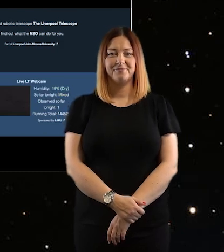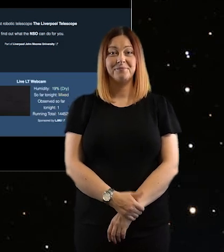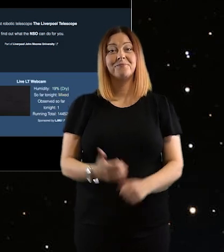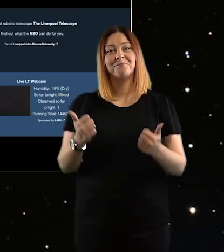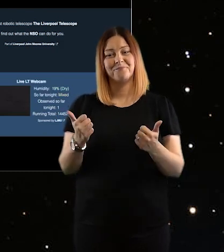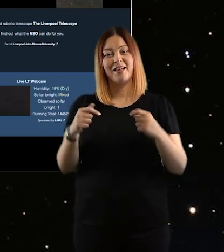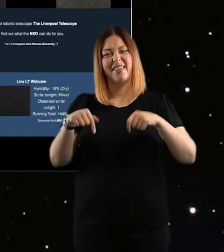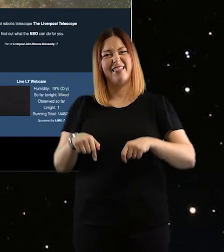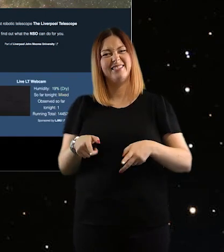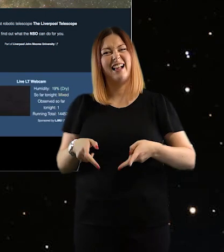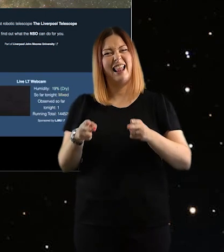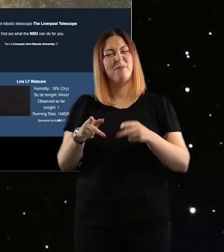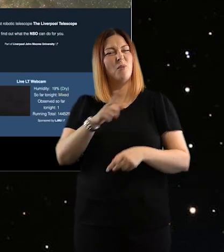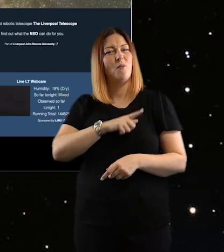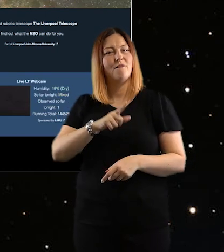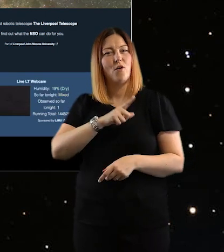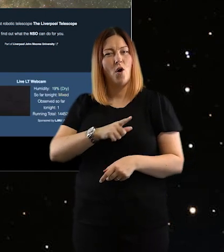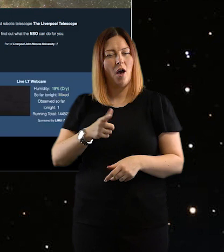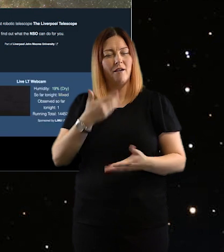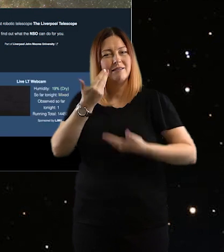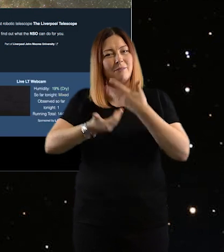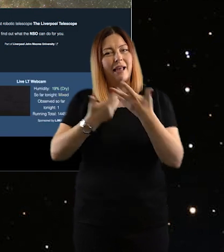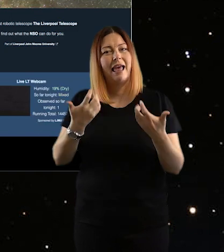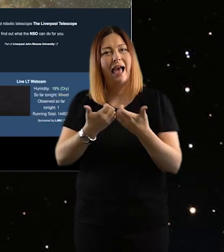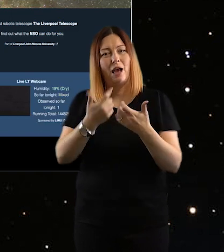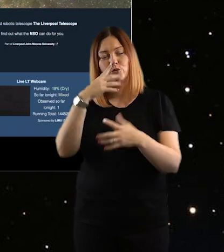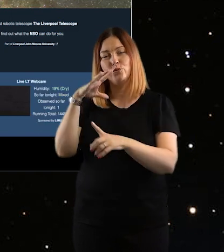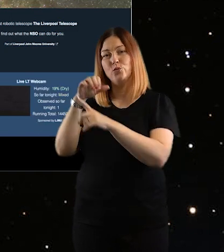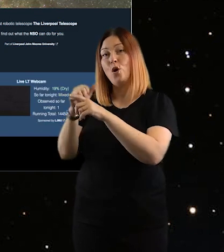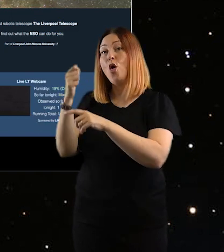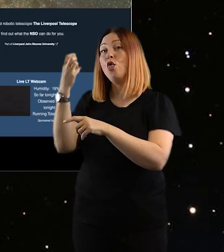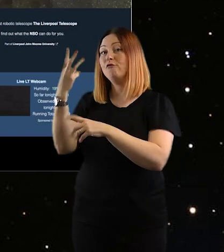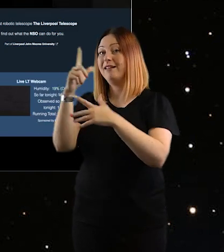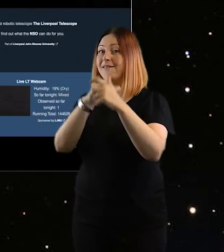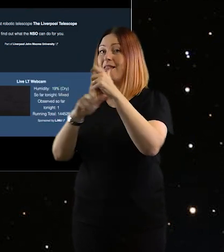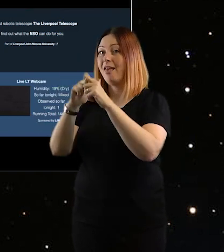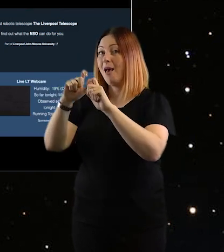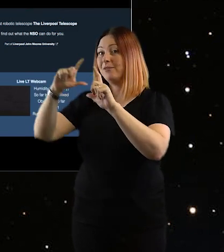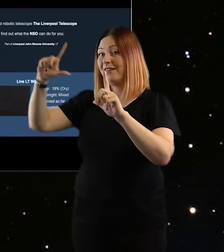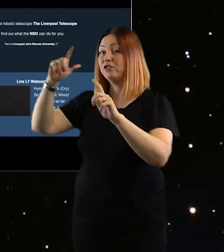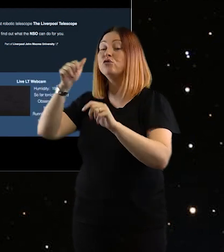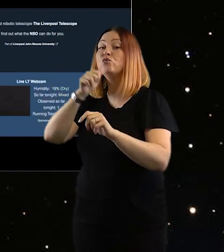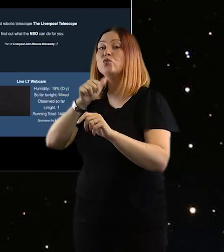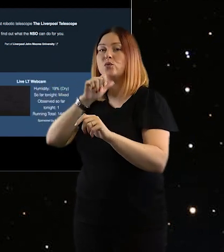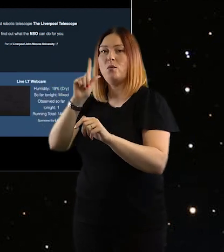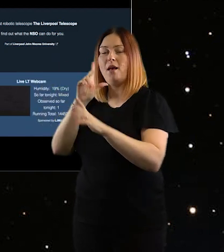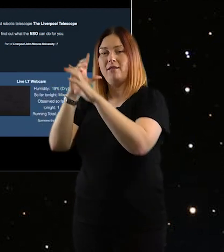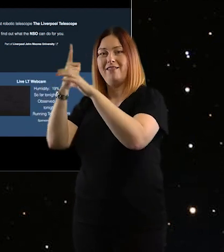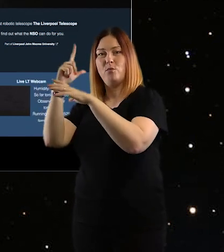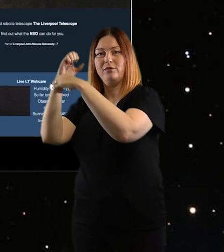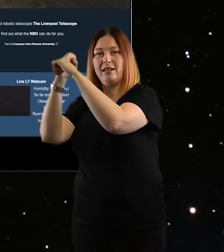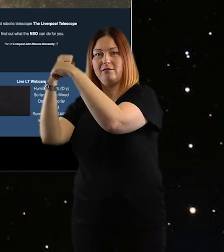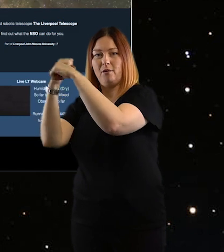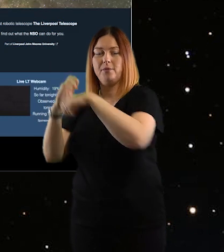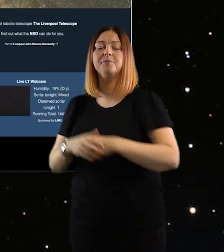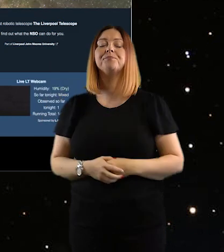Okay, so in this video I'm going to show you how to take a three-colour observation using the Liverpool telescope. But we're going to do this through the GCSE option. So the first